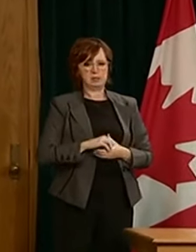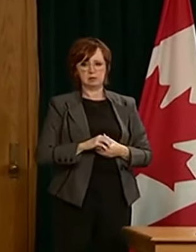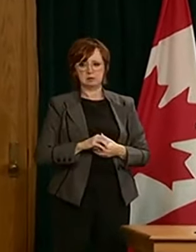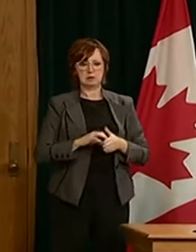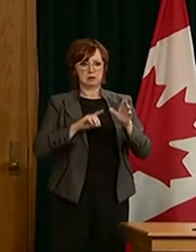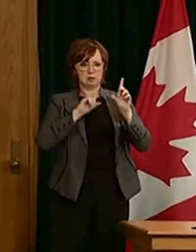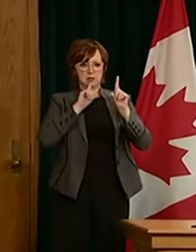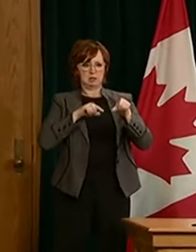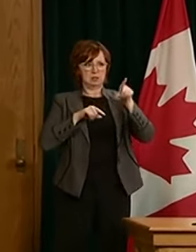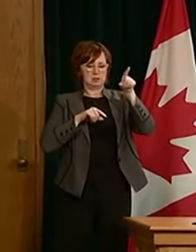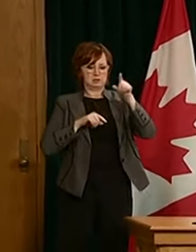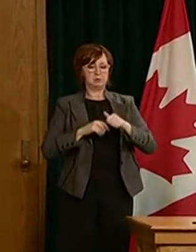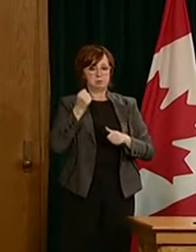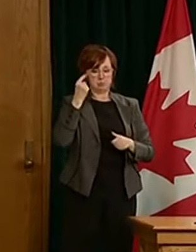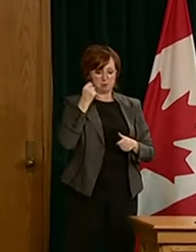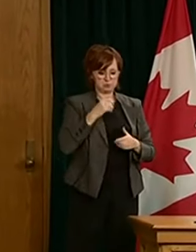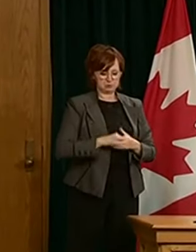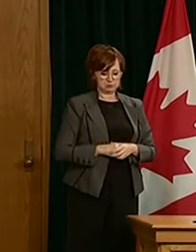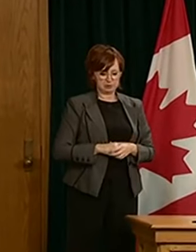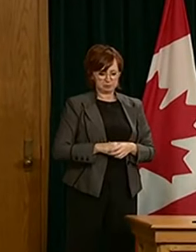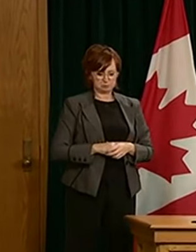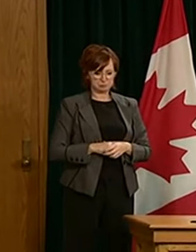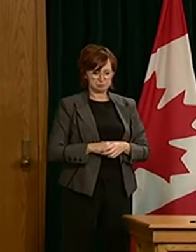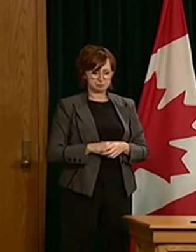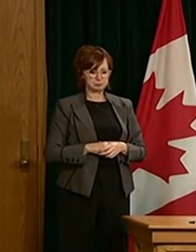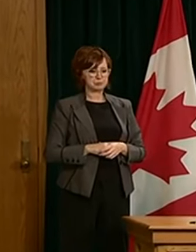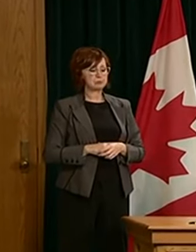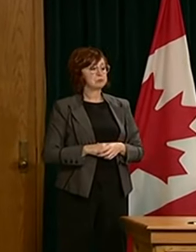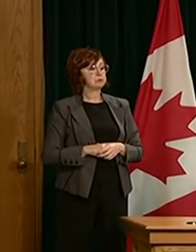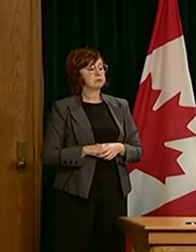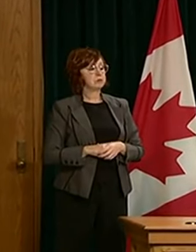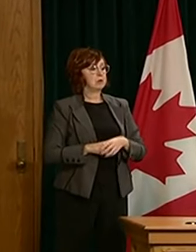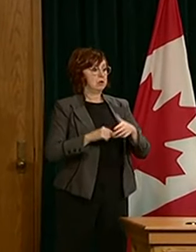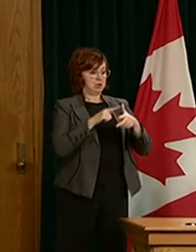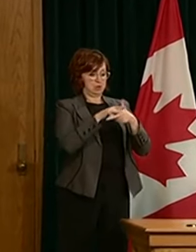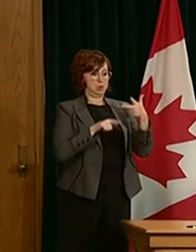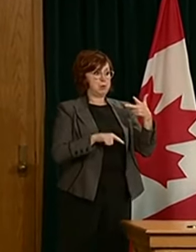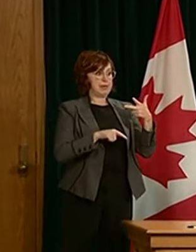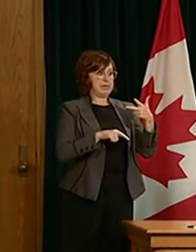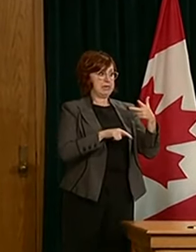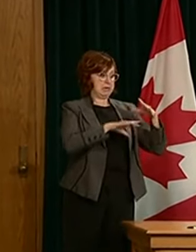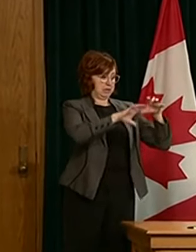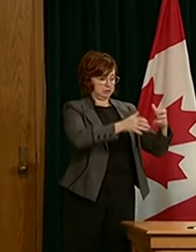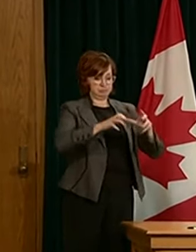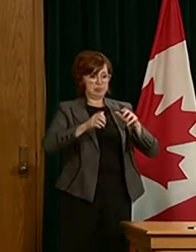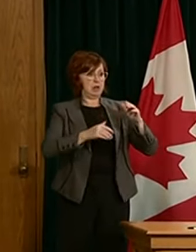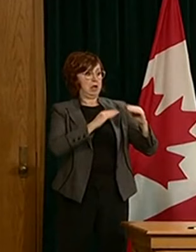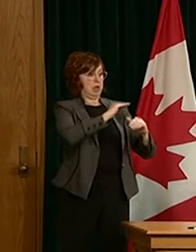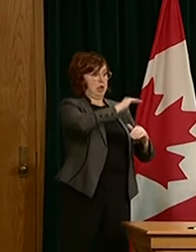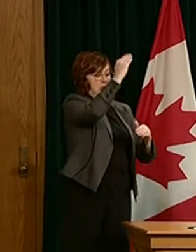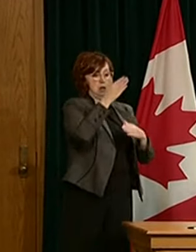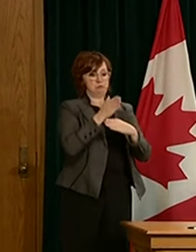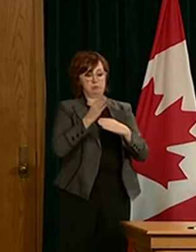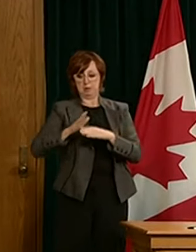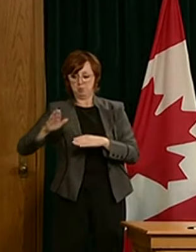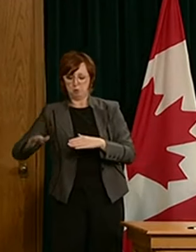Yeah, so each of the models run scenarios based on the evidence that we have available around COVID-19. So the